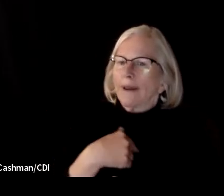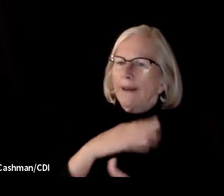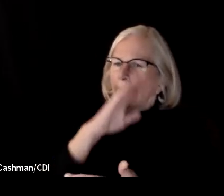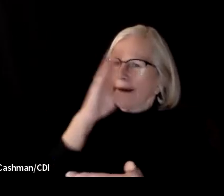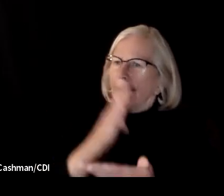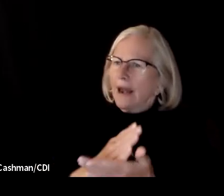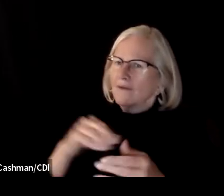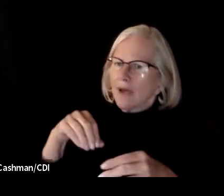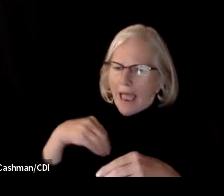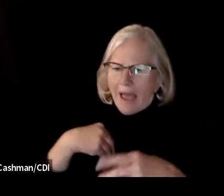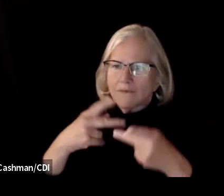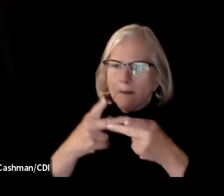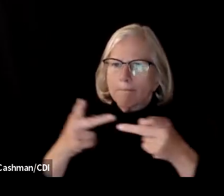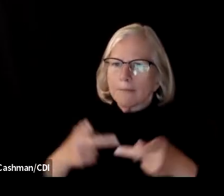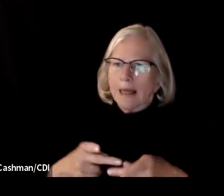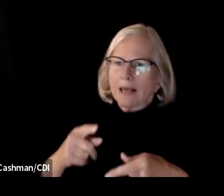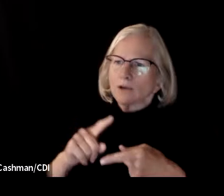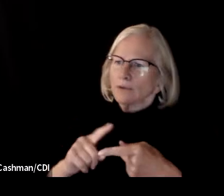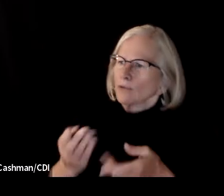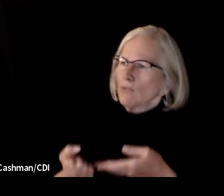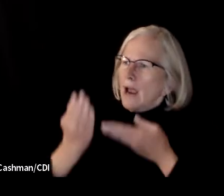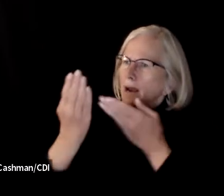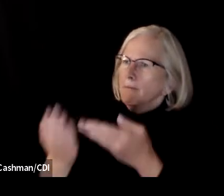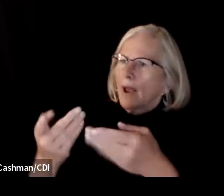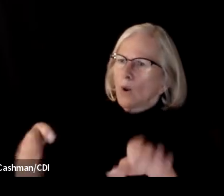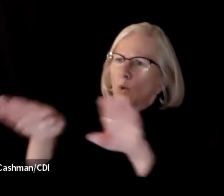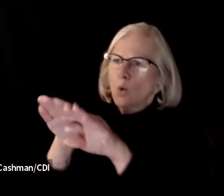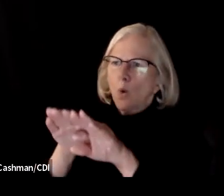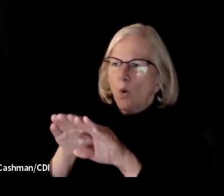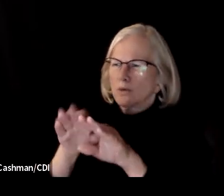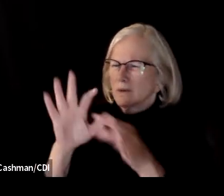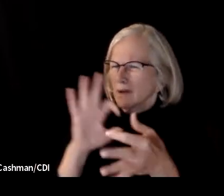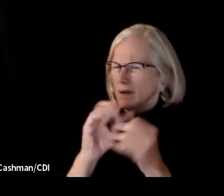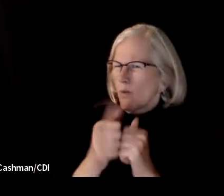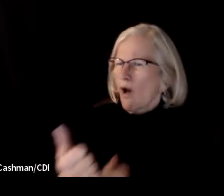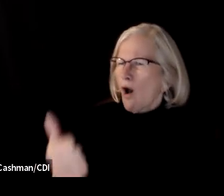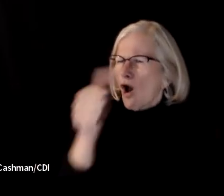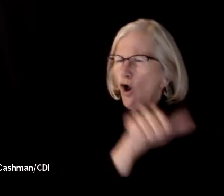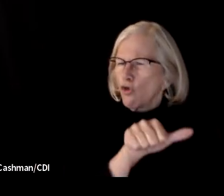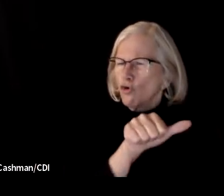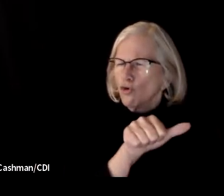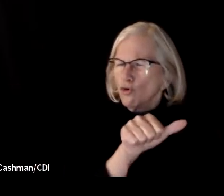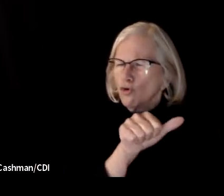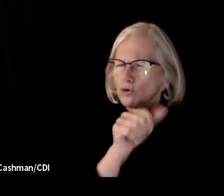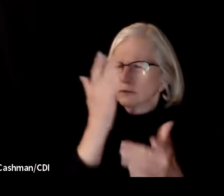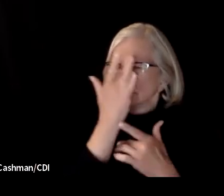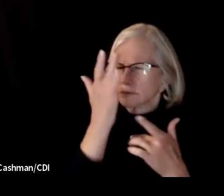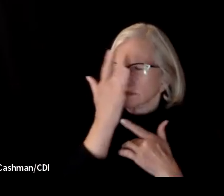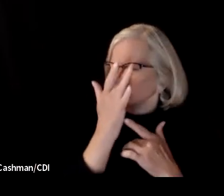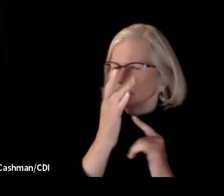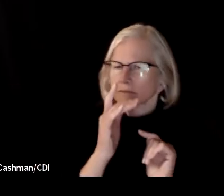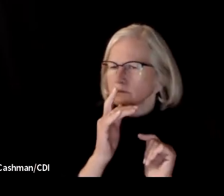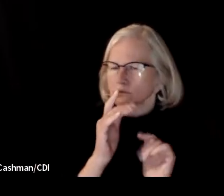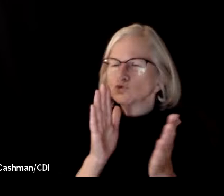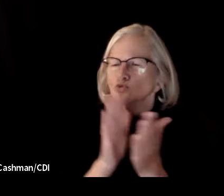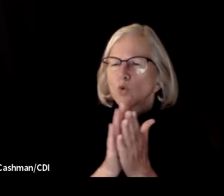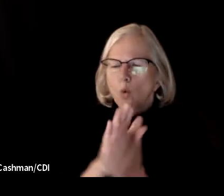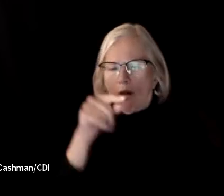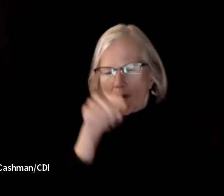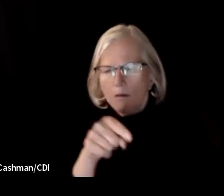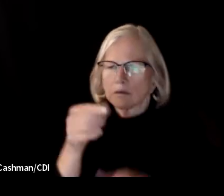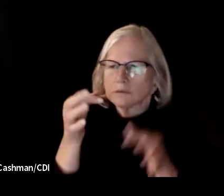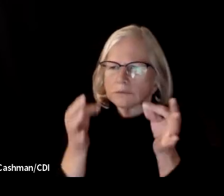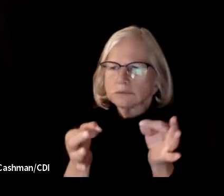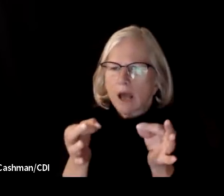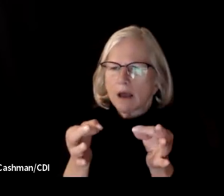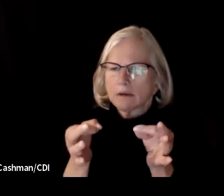school closure. Typically, a school makes that decision because of staffing or because they have a number